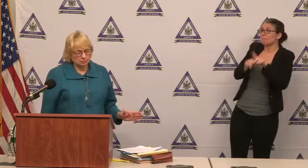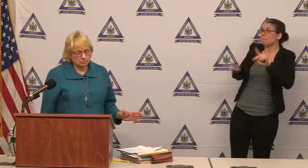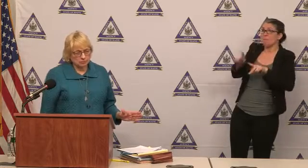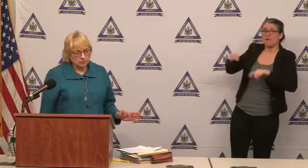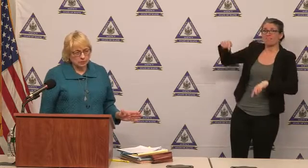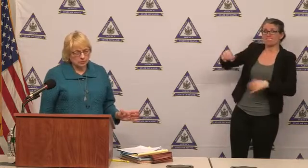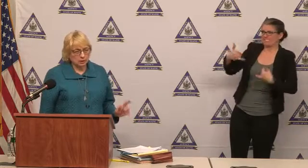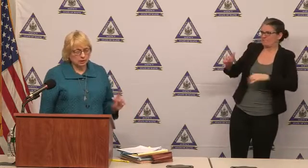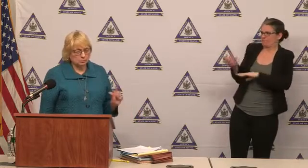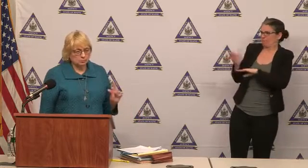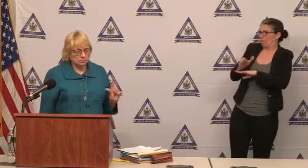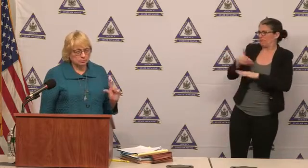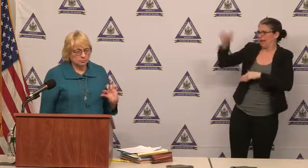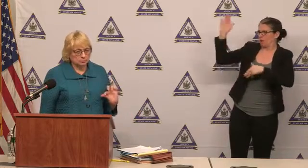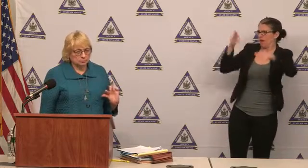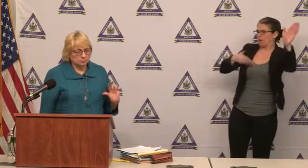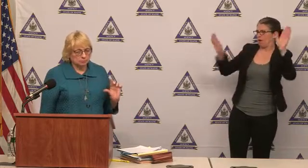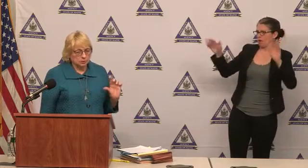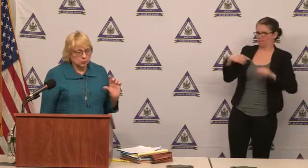Maine? Yeah.